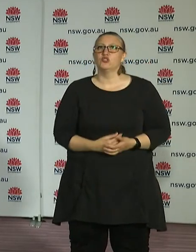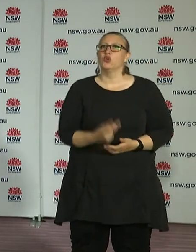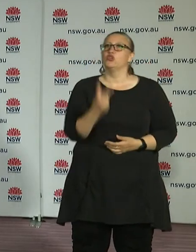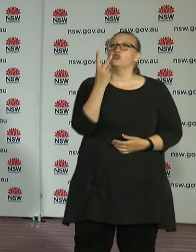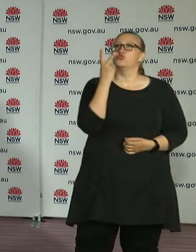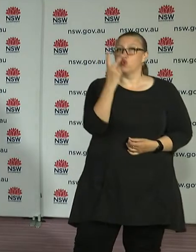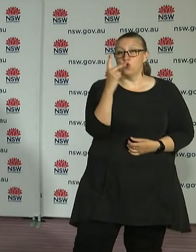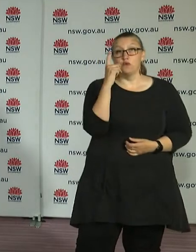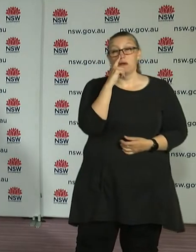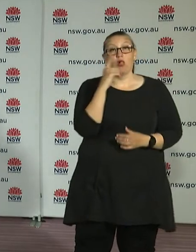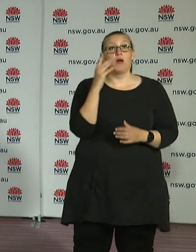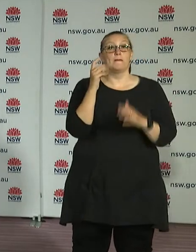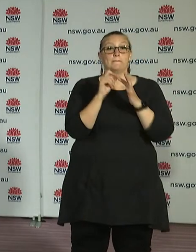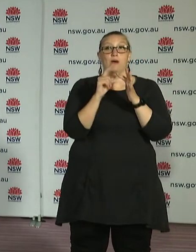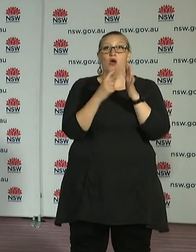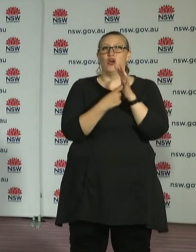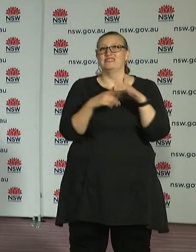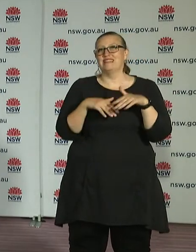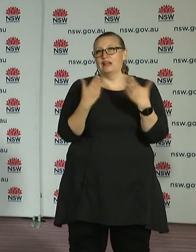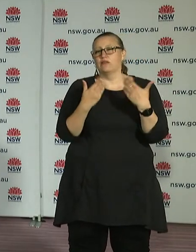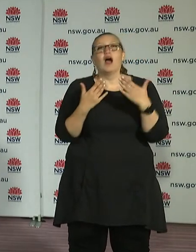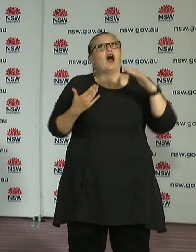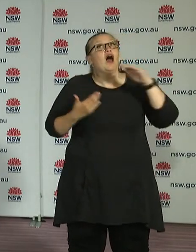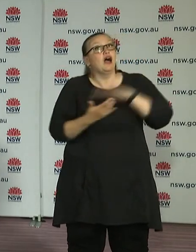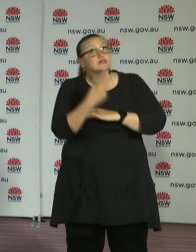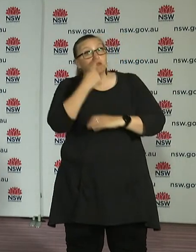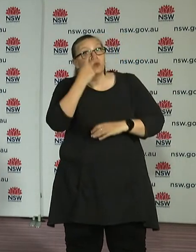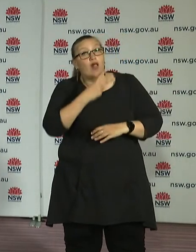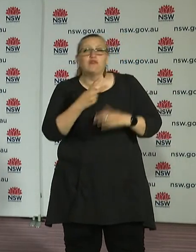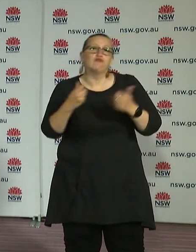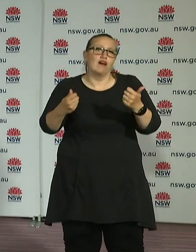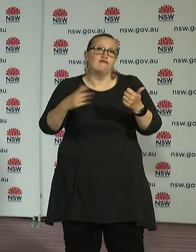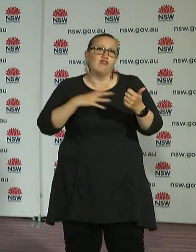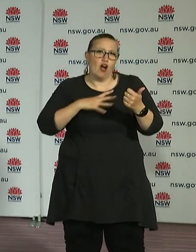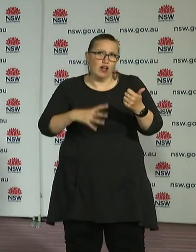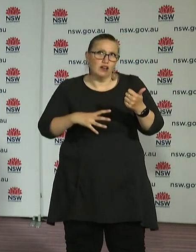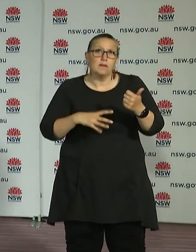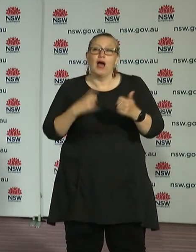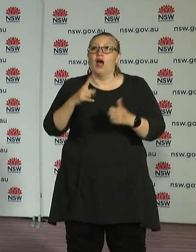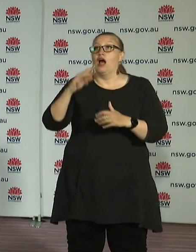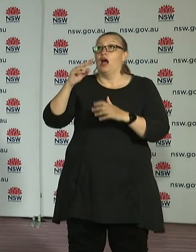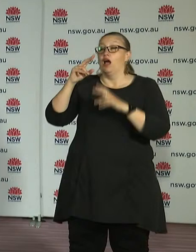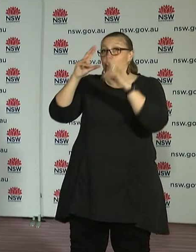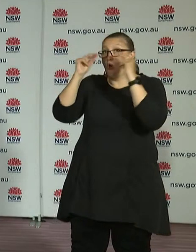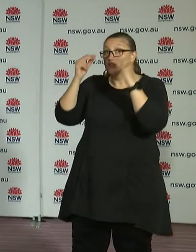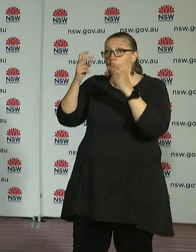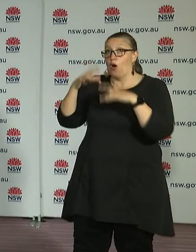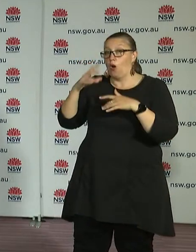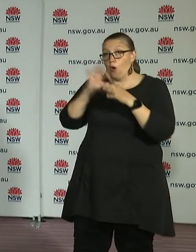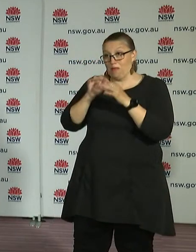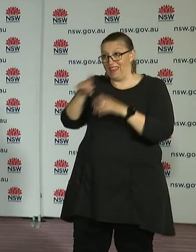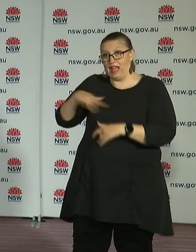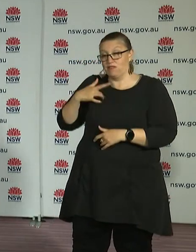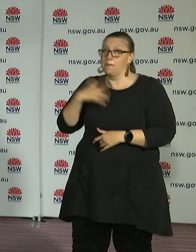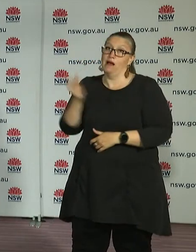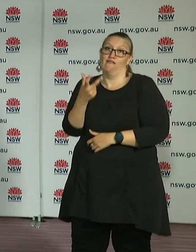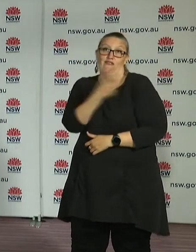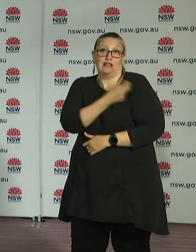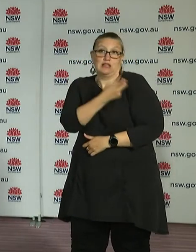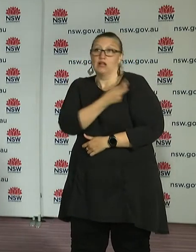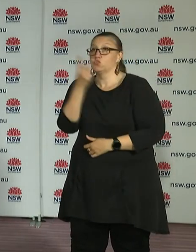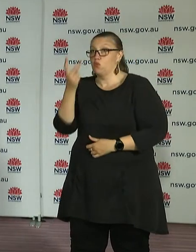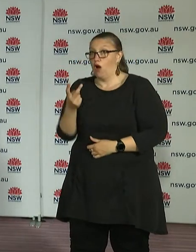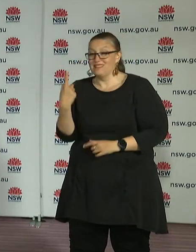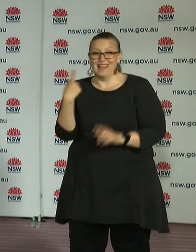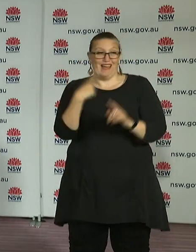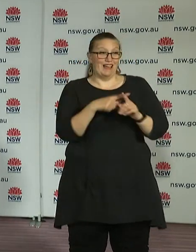day. So obviously children under 12 are excluded from that. Is there any consideration to opening them